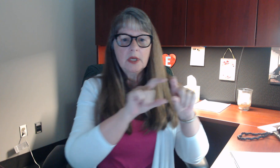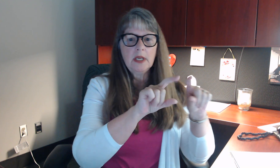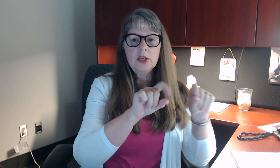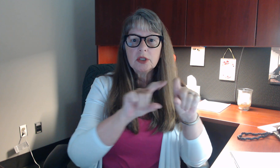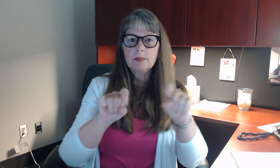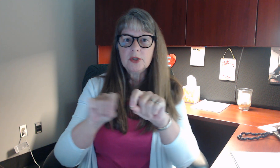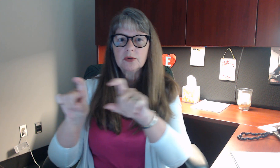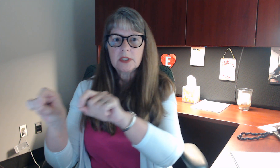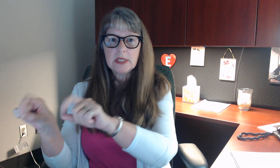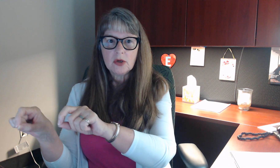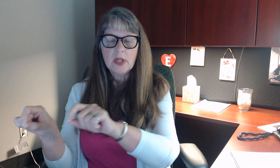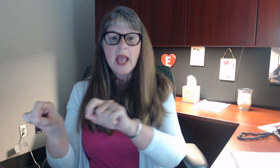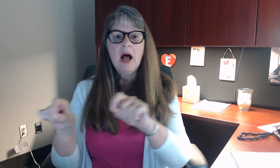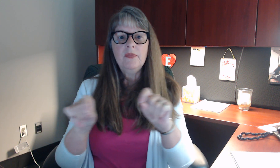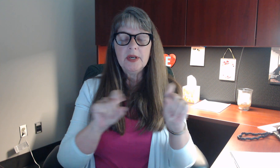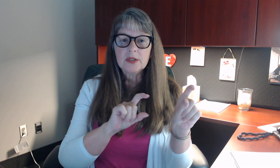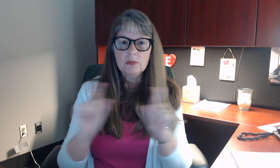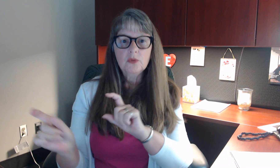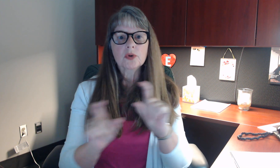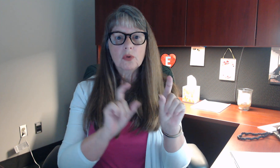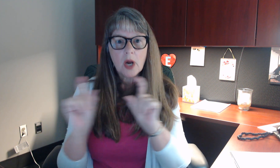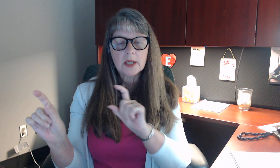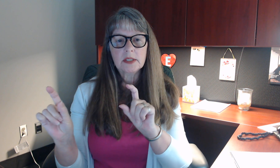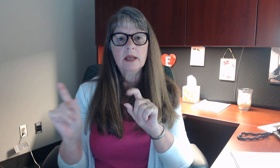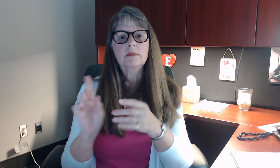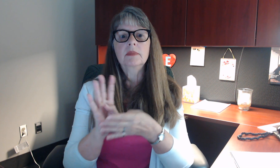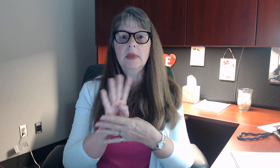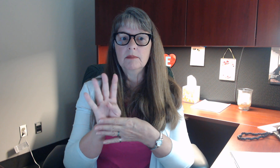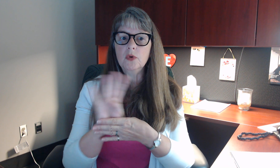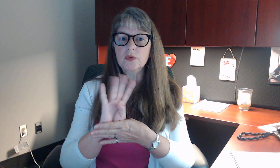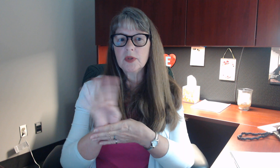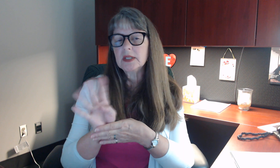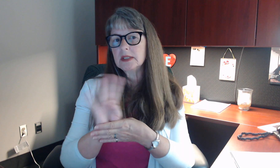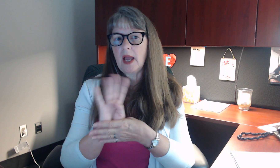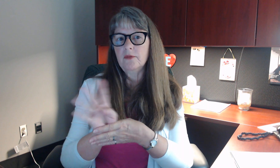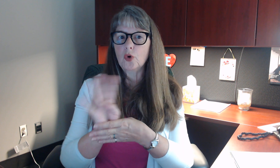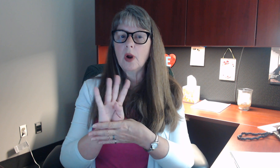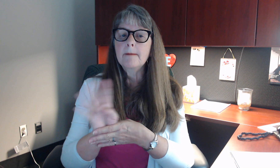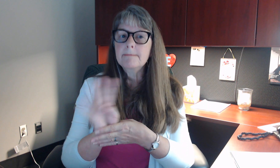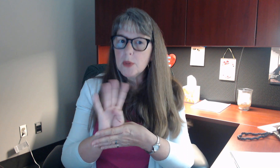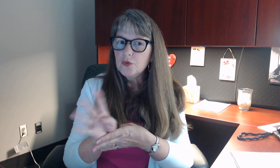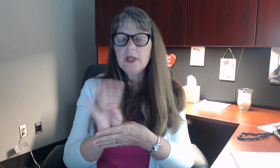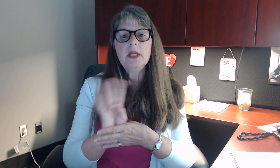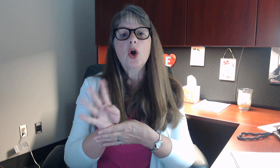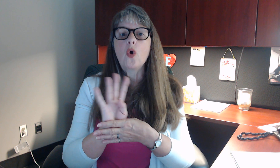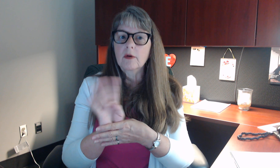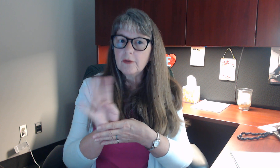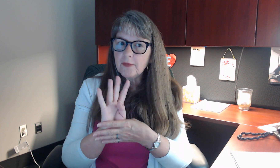each little picture still, and then as it moves across, it moves. So that's a sign for movie or